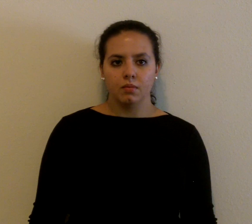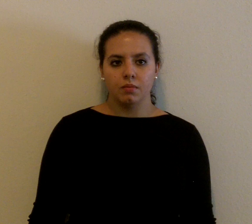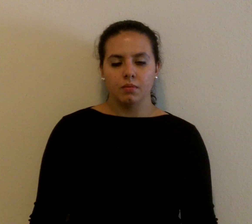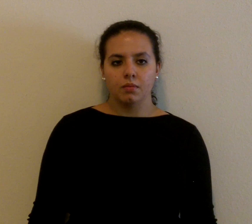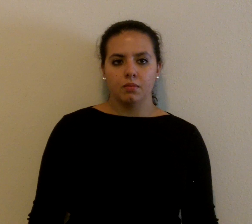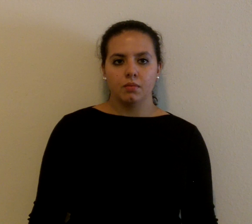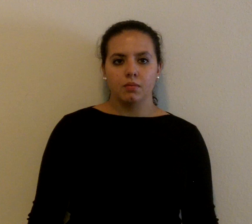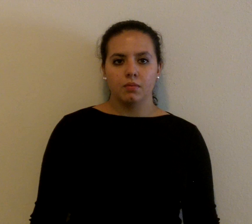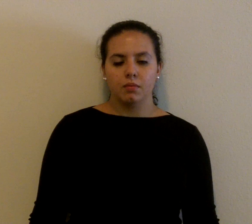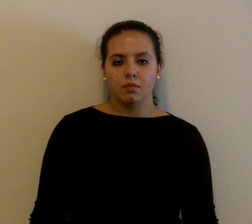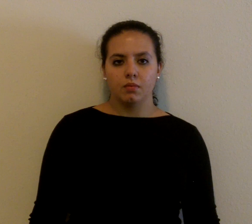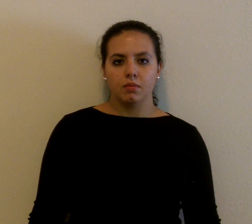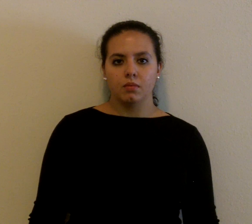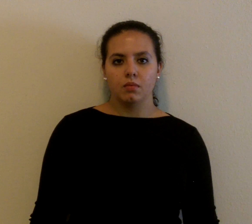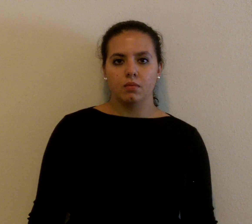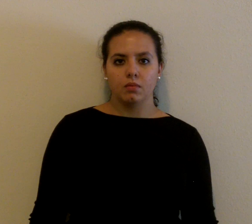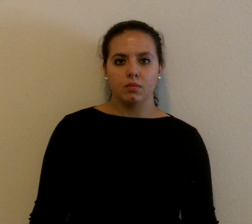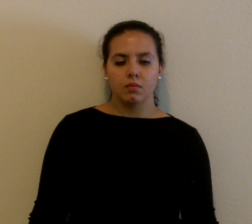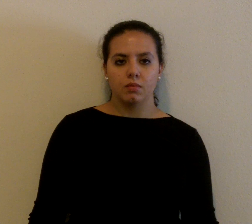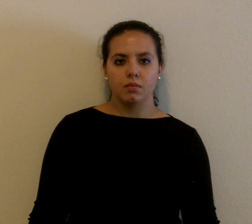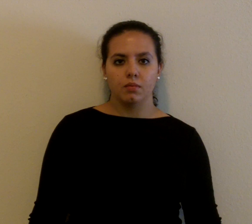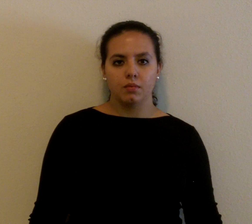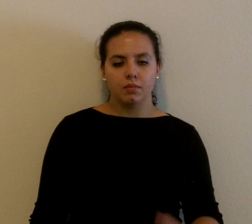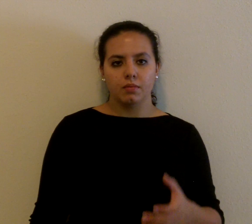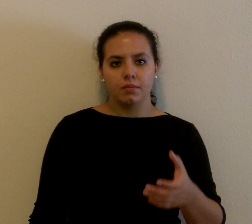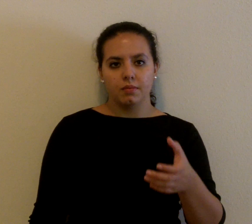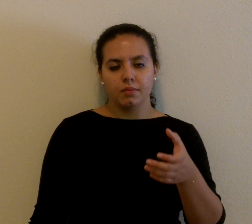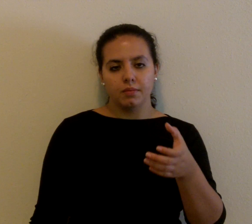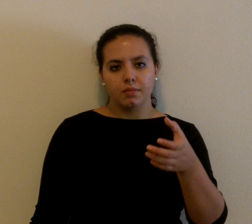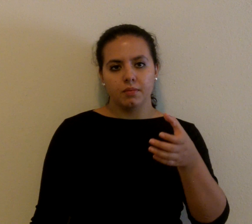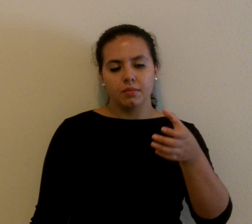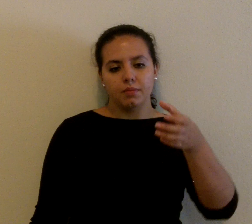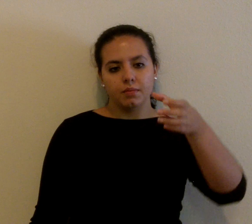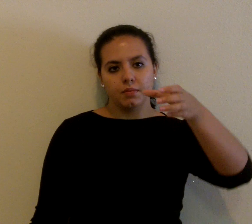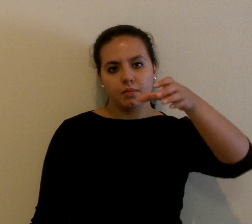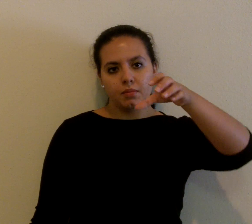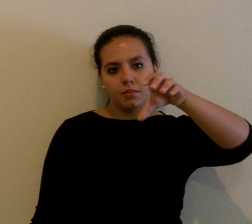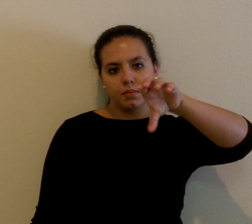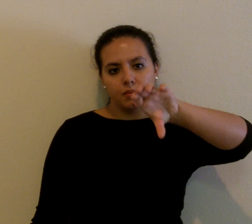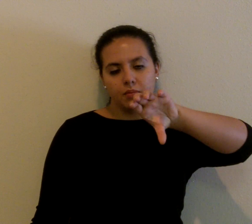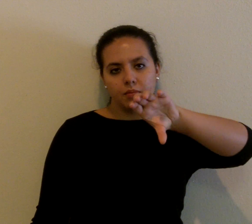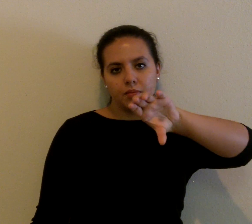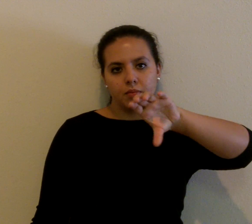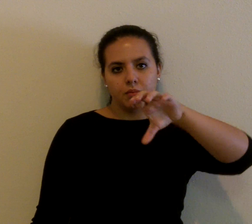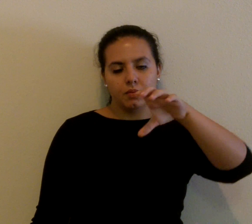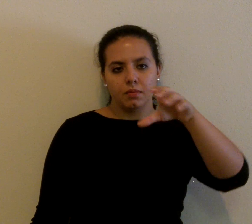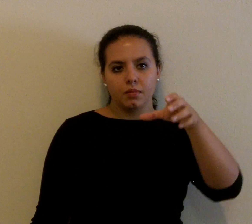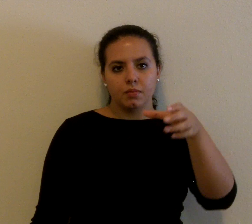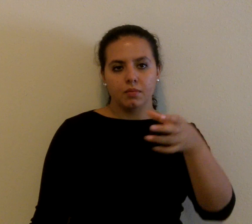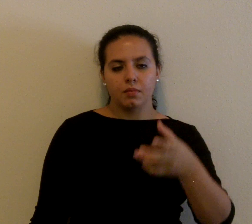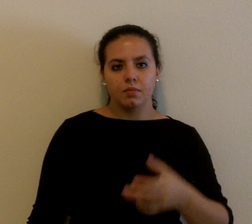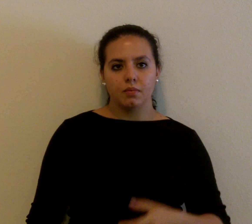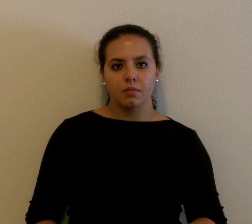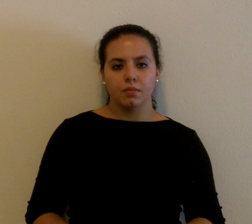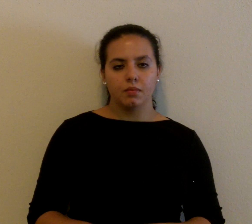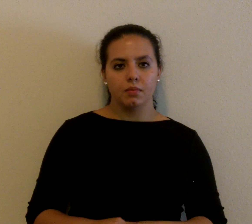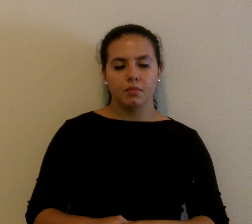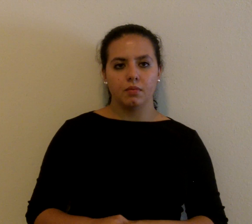Pour, P-O-U-R. If we're going to pour some water, you can pour it right there. But what if I want you